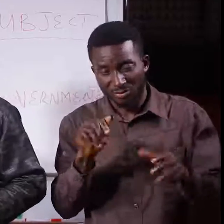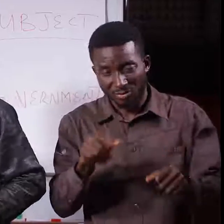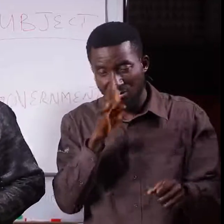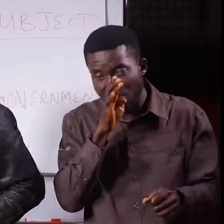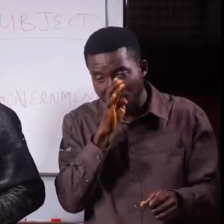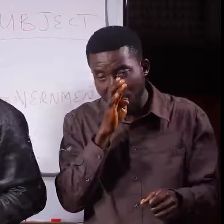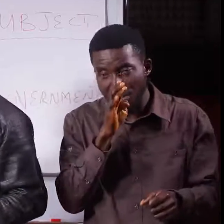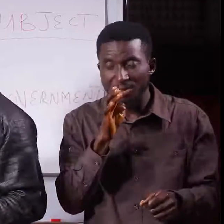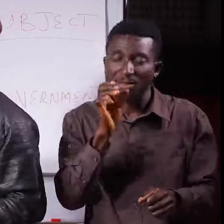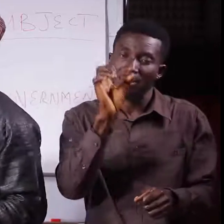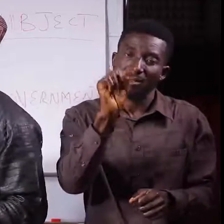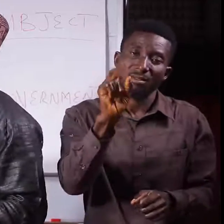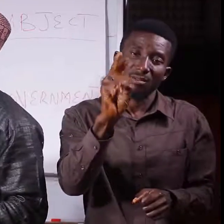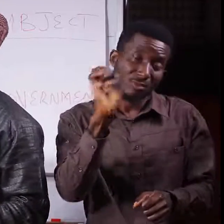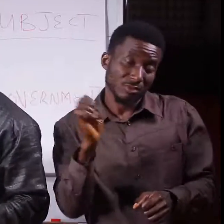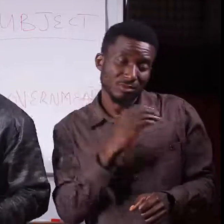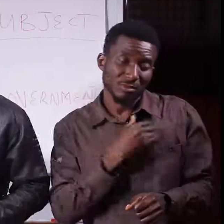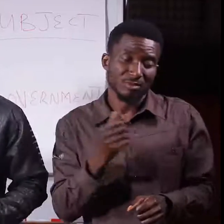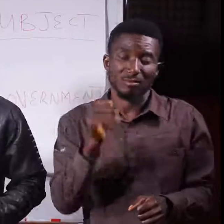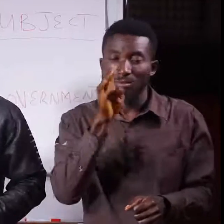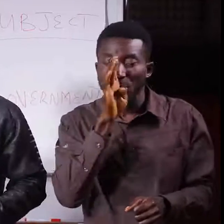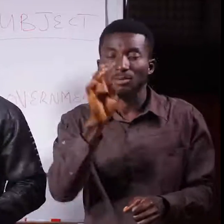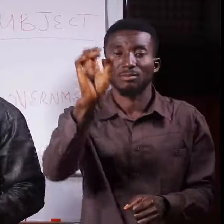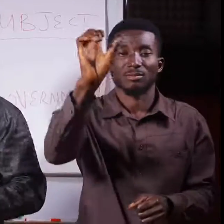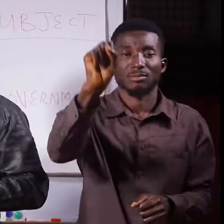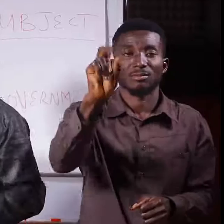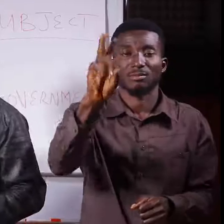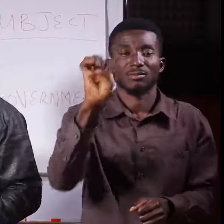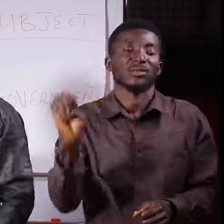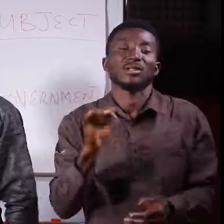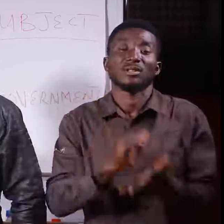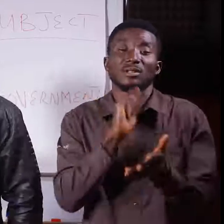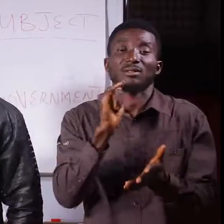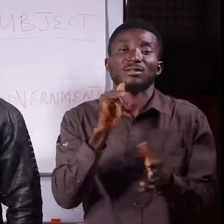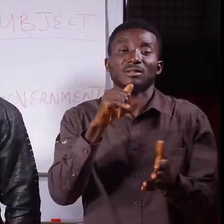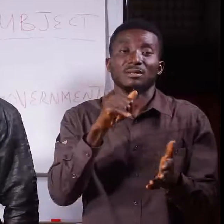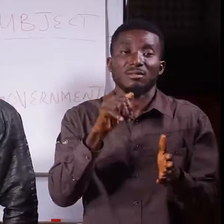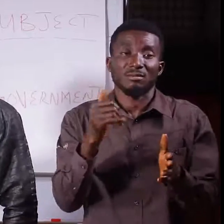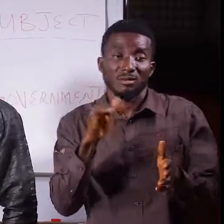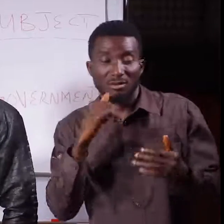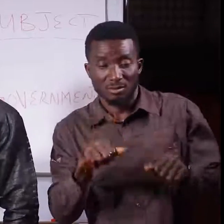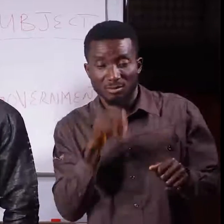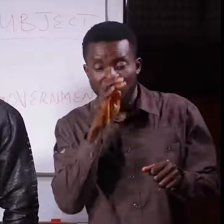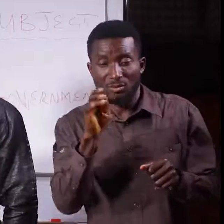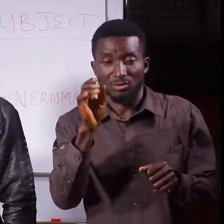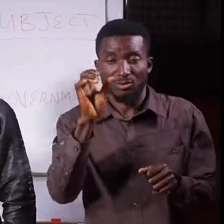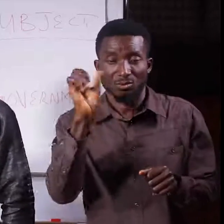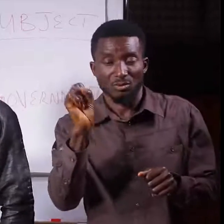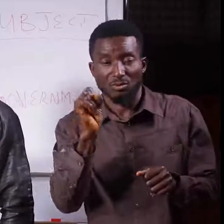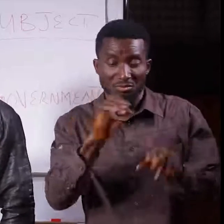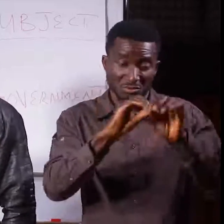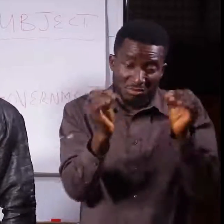be sued and be sued. That is, local government can sue organization,